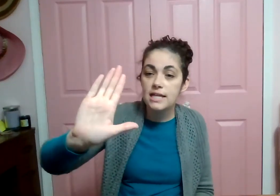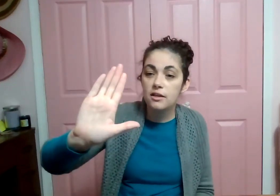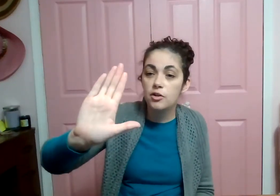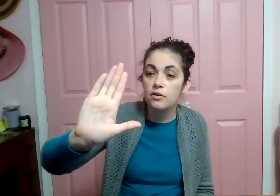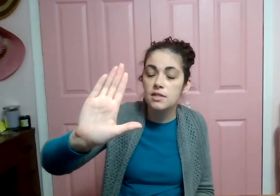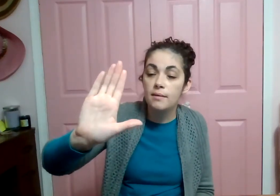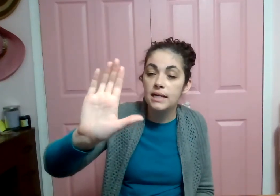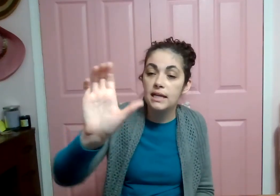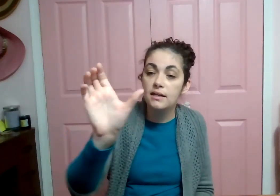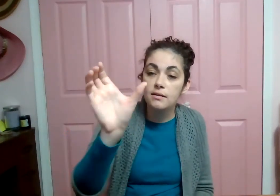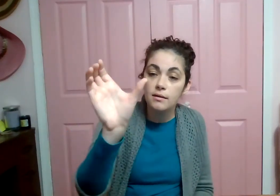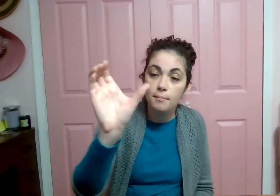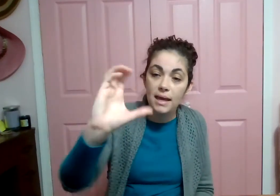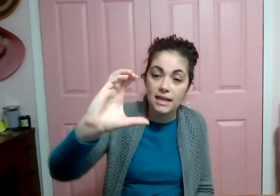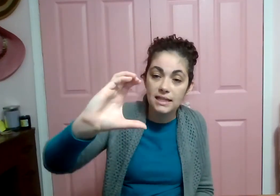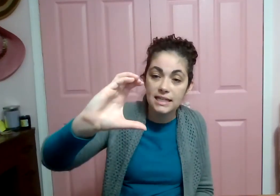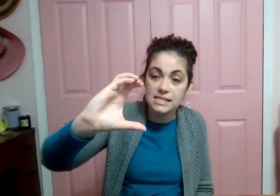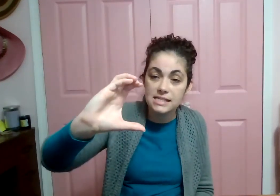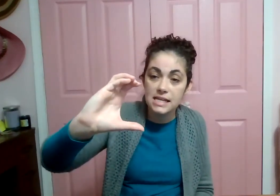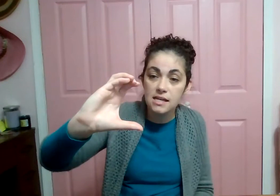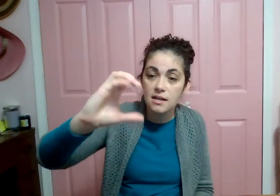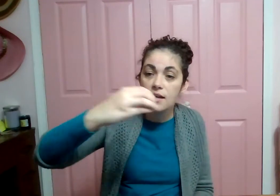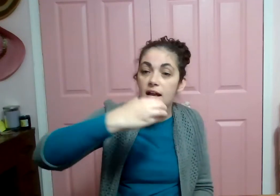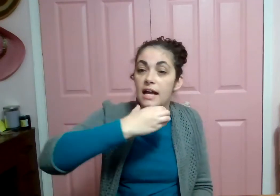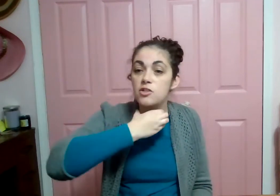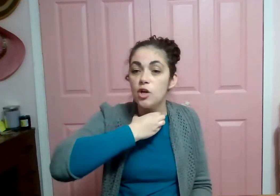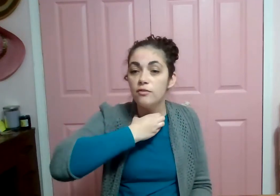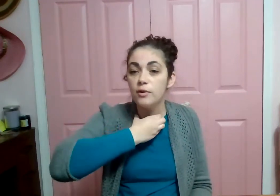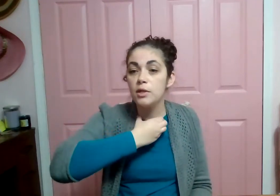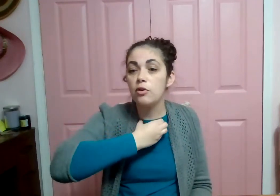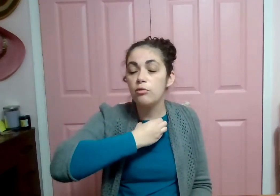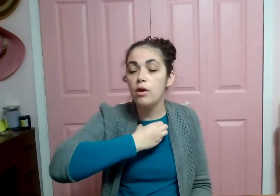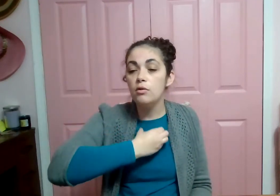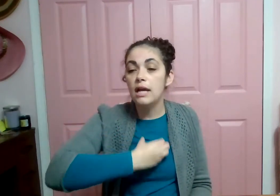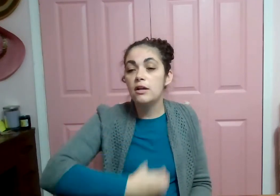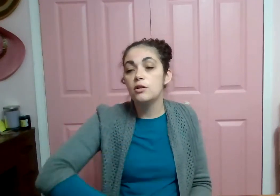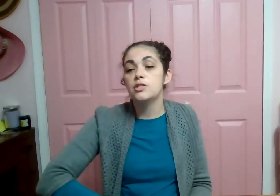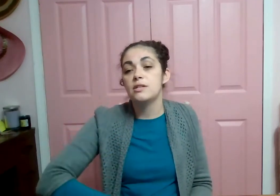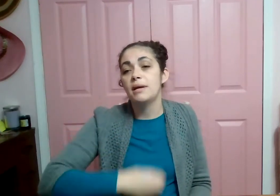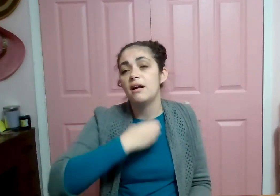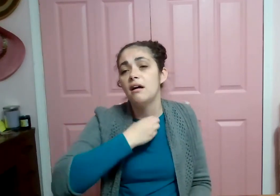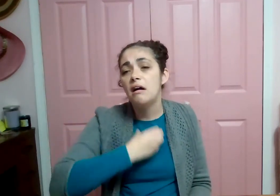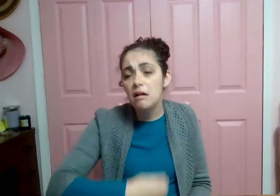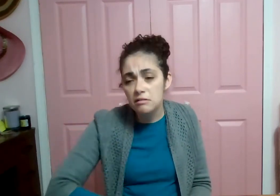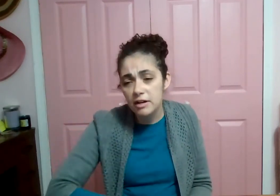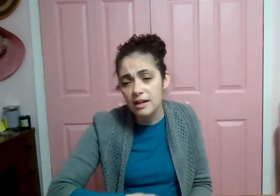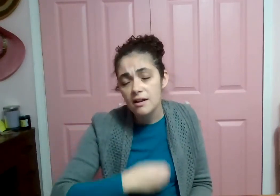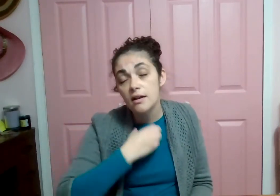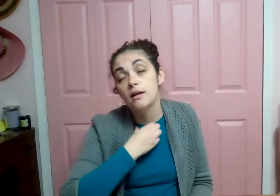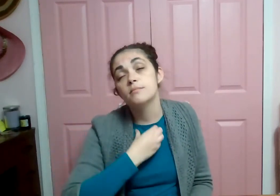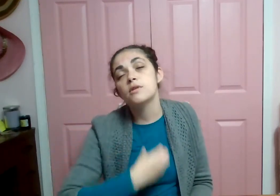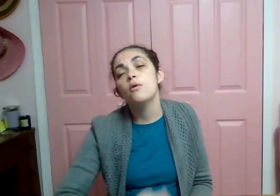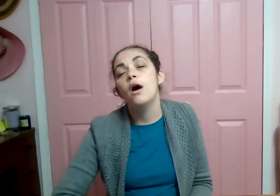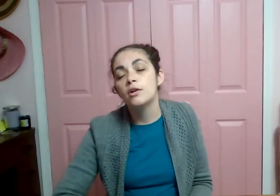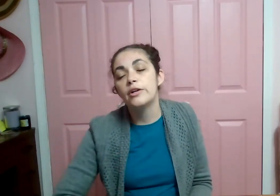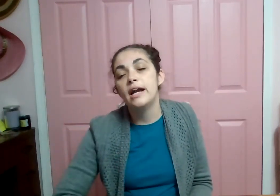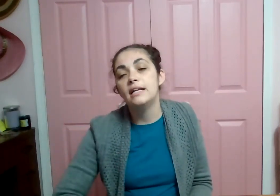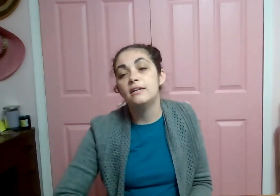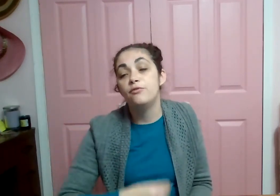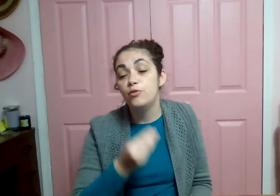take your dominant hand, make it like a C, and start from your throat and go to your stomach. Hungry, I'm so hungry, I need